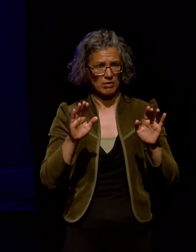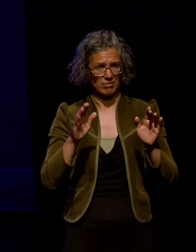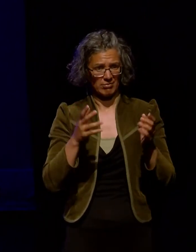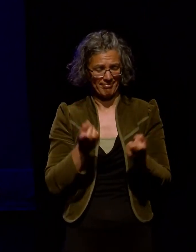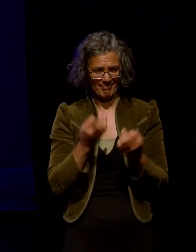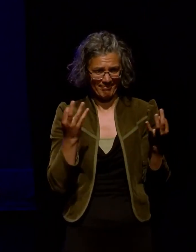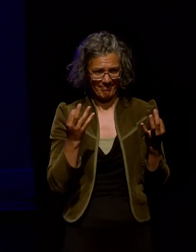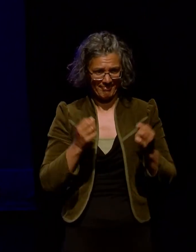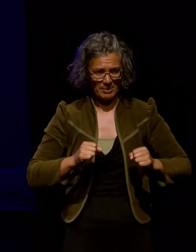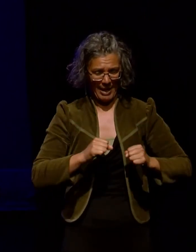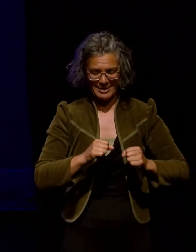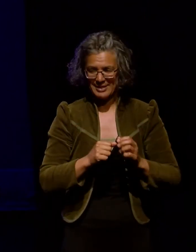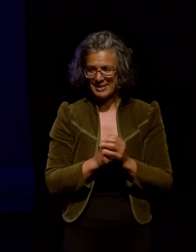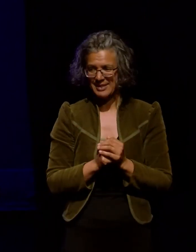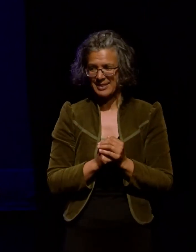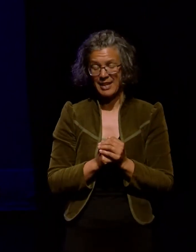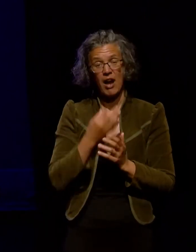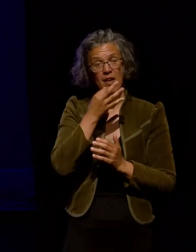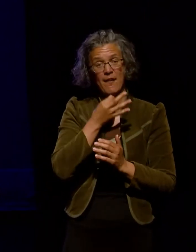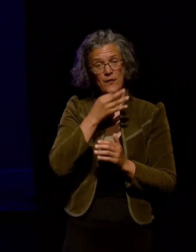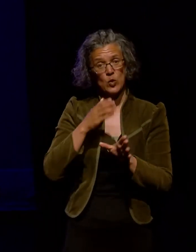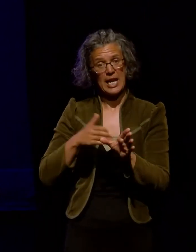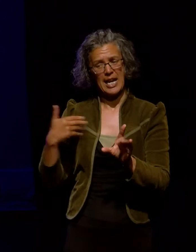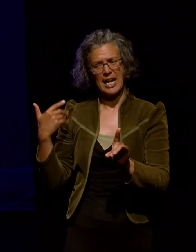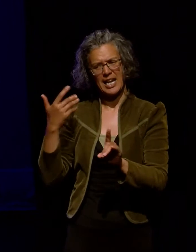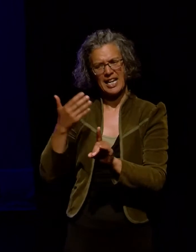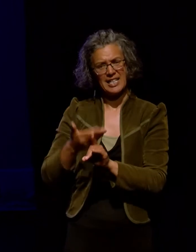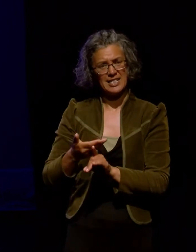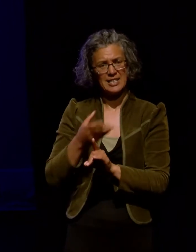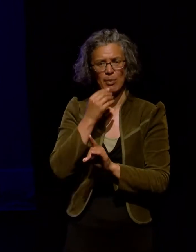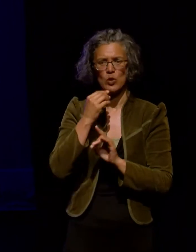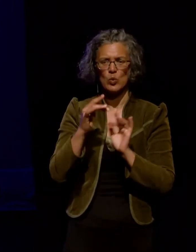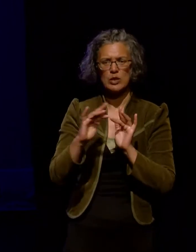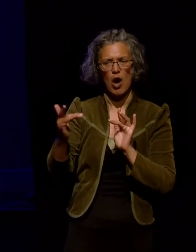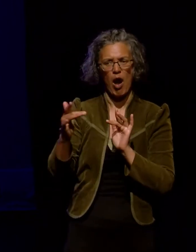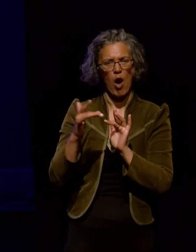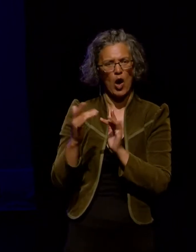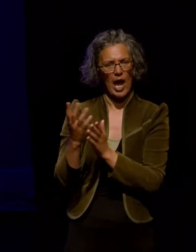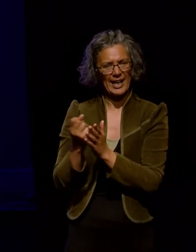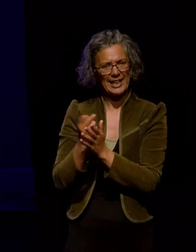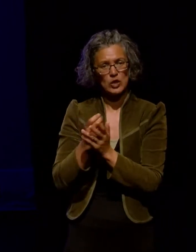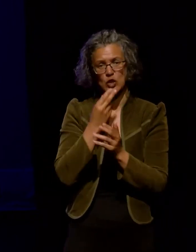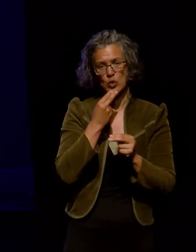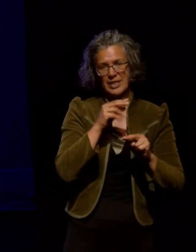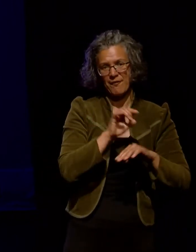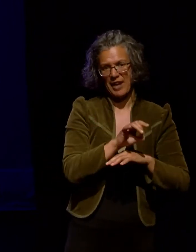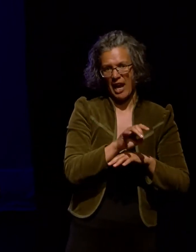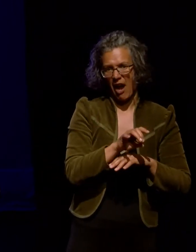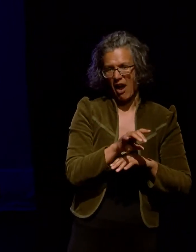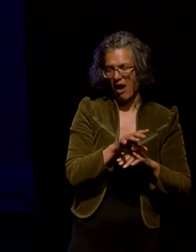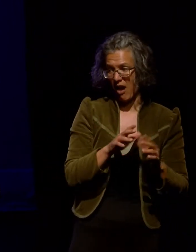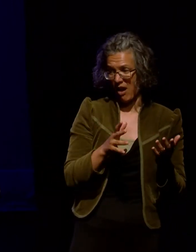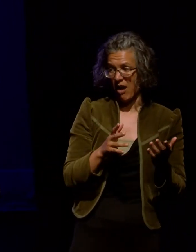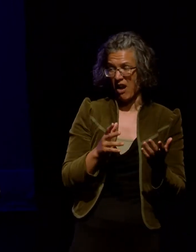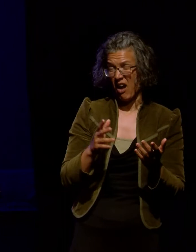Over the last few years, I've published our collection out to the public with our online collections on our Flickr platform, which has hit over